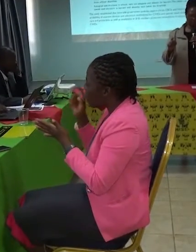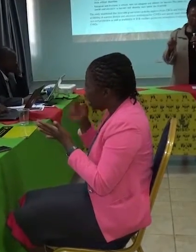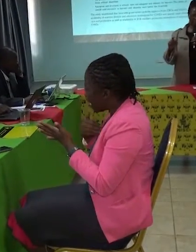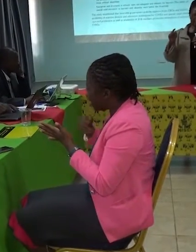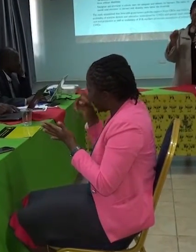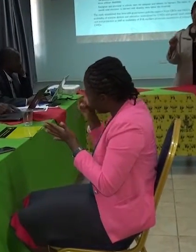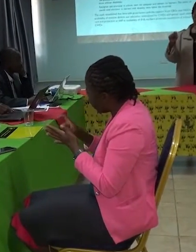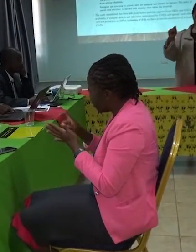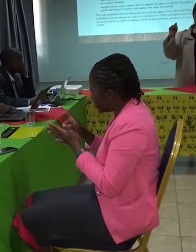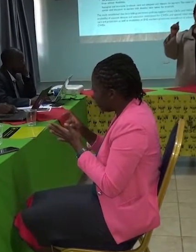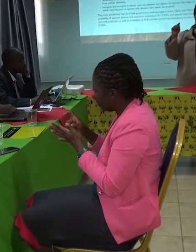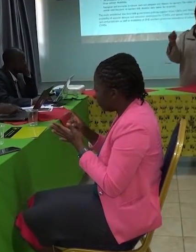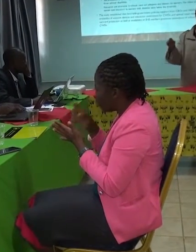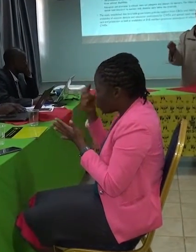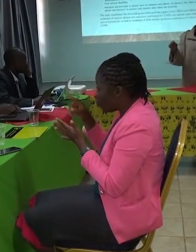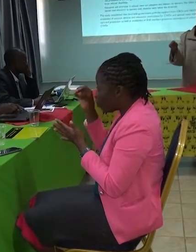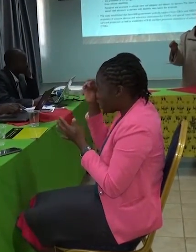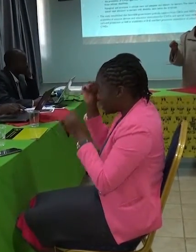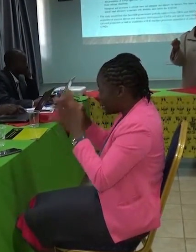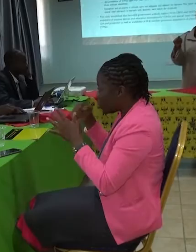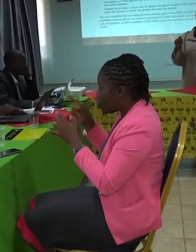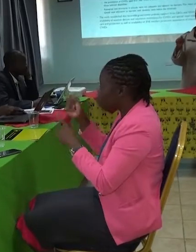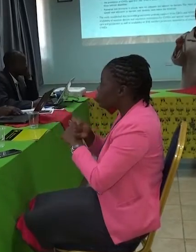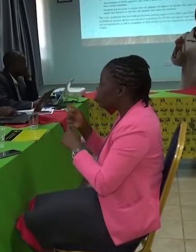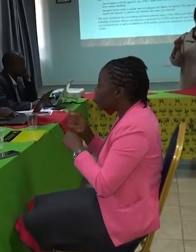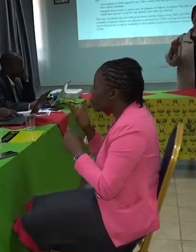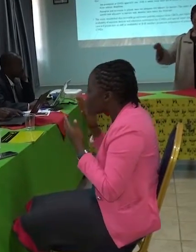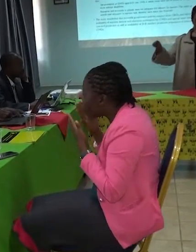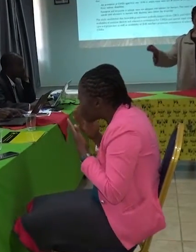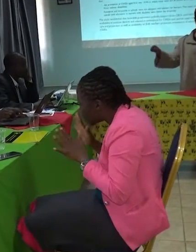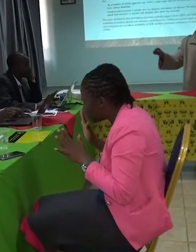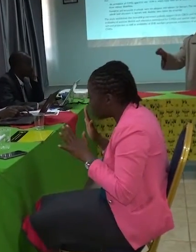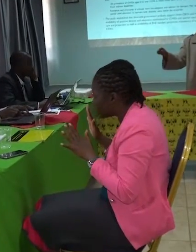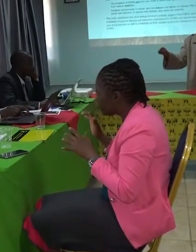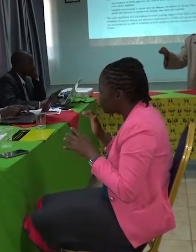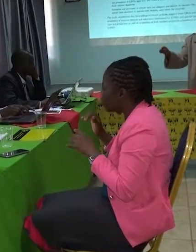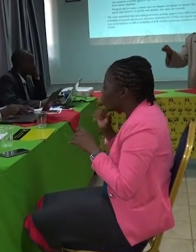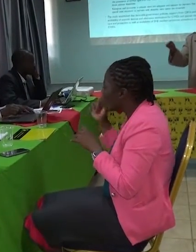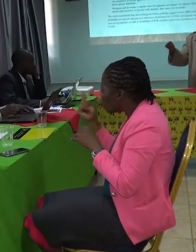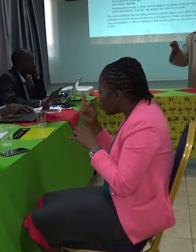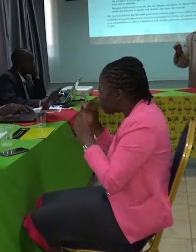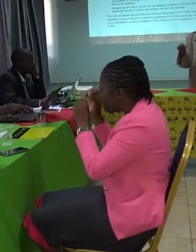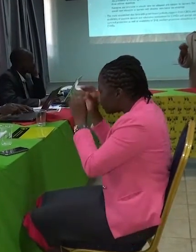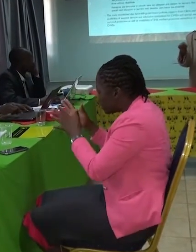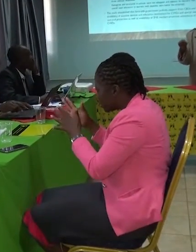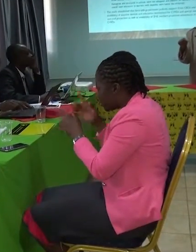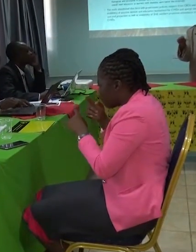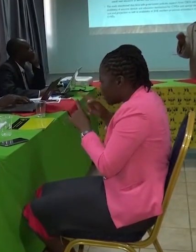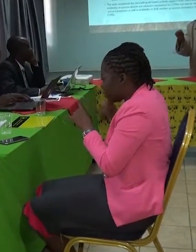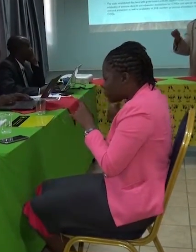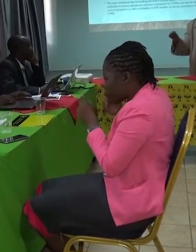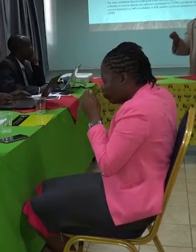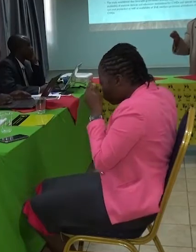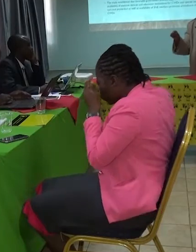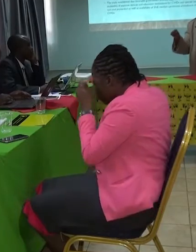promote the attendance of school by not just the teachers. I think they didn't look so much at